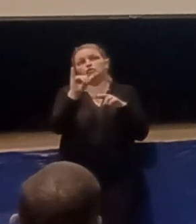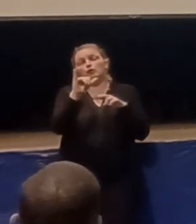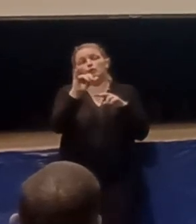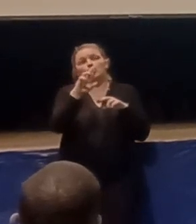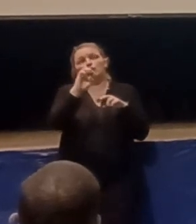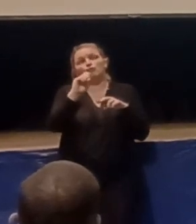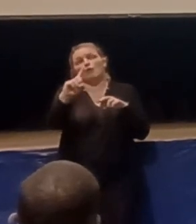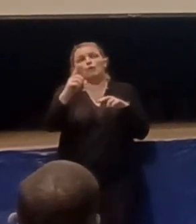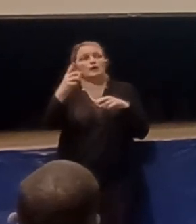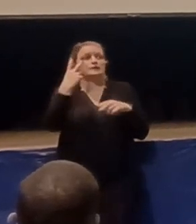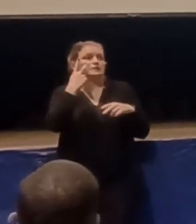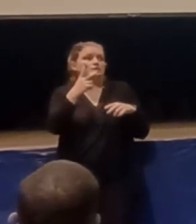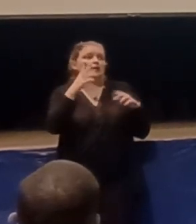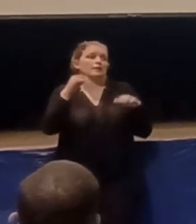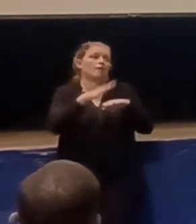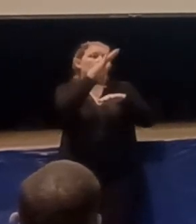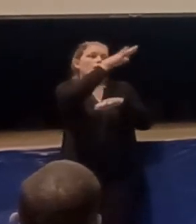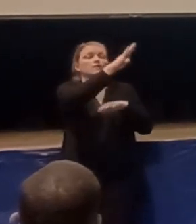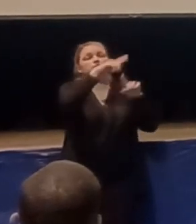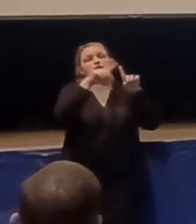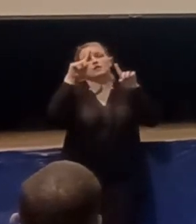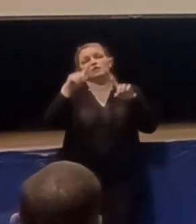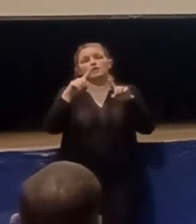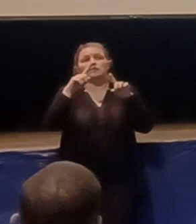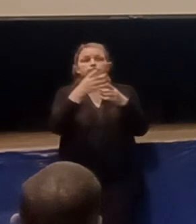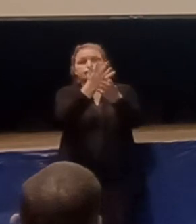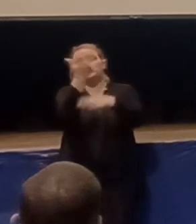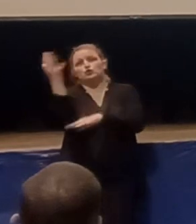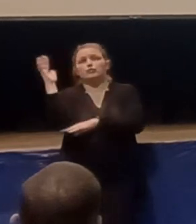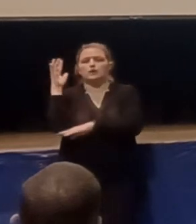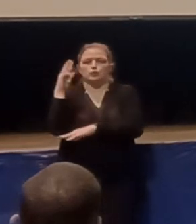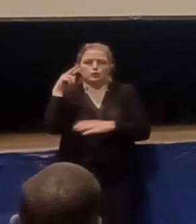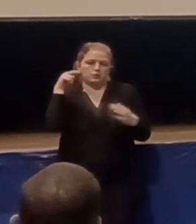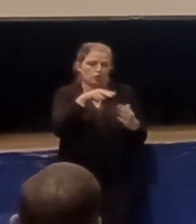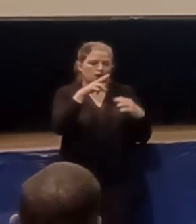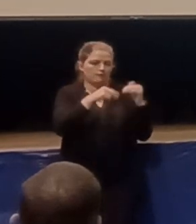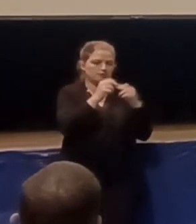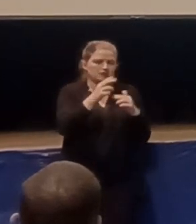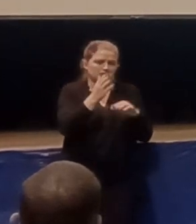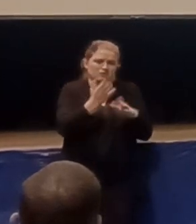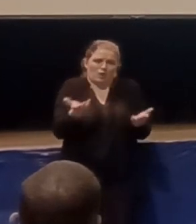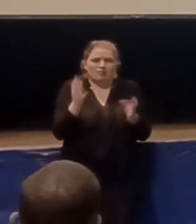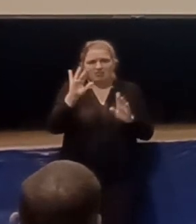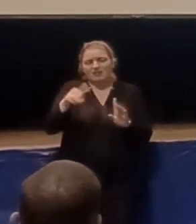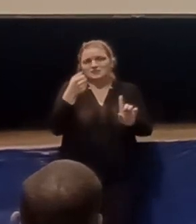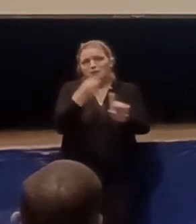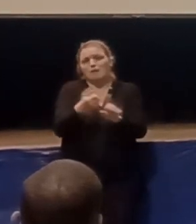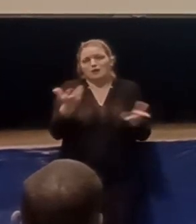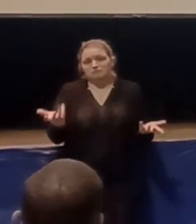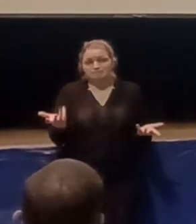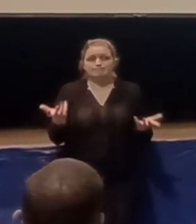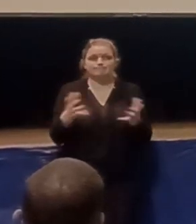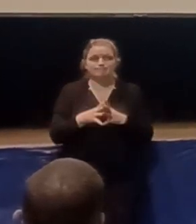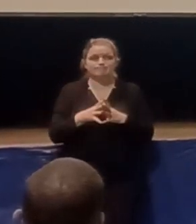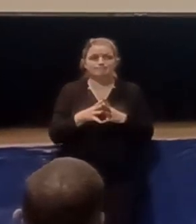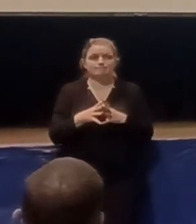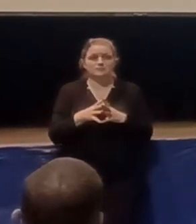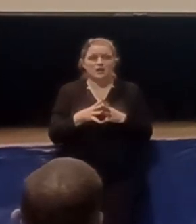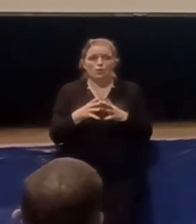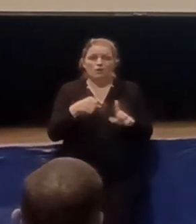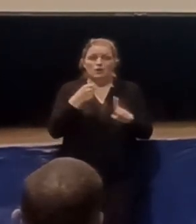Hills Station and see the hills and the Arboretum. You'll be looking at a bus facility. Well, that's an impact. It has an effect on